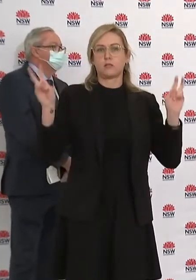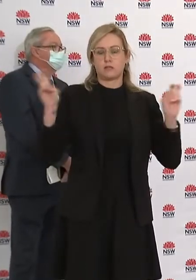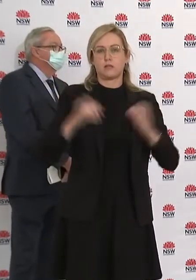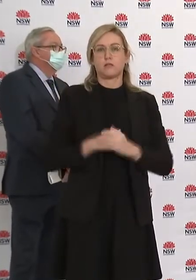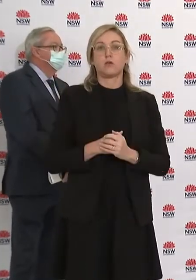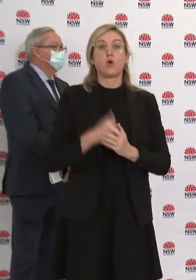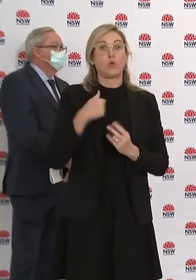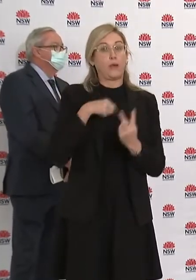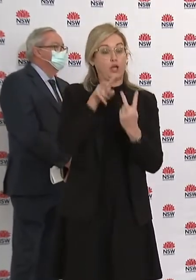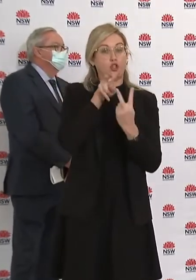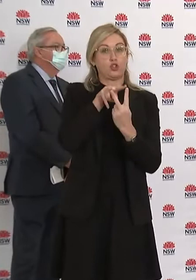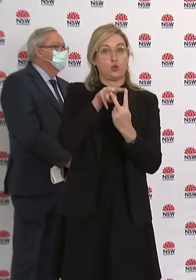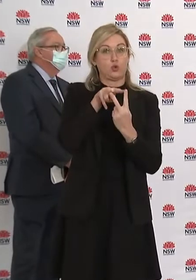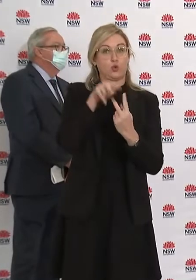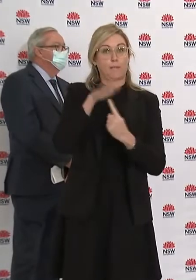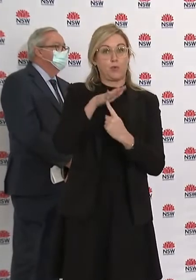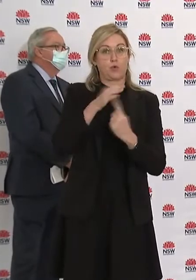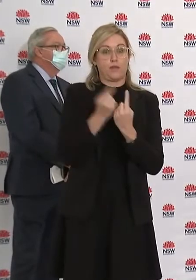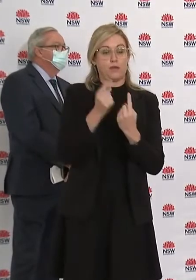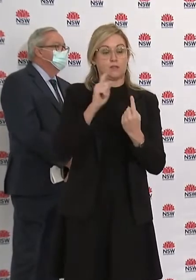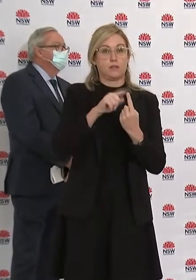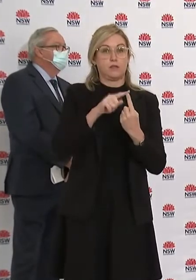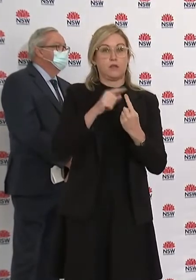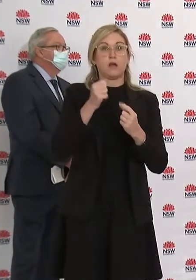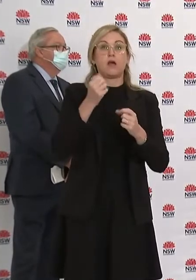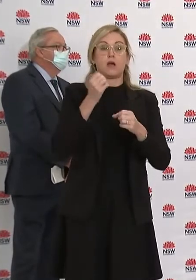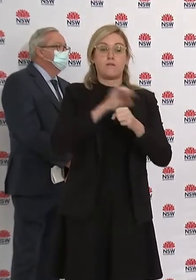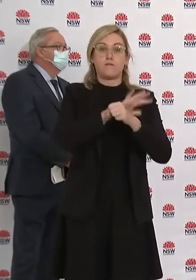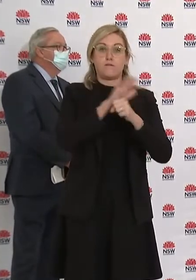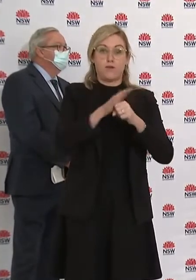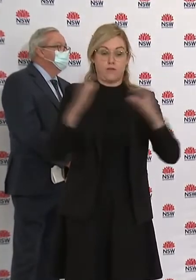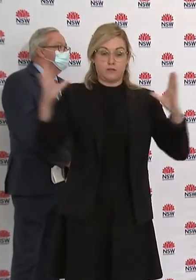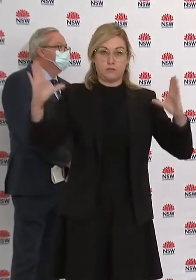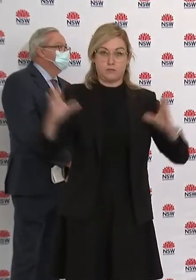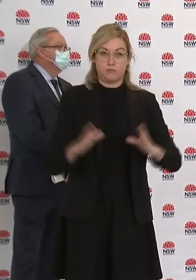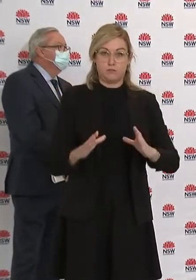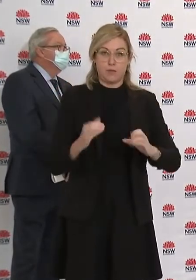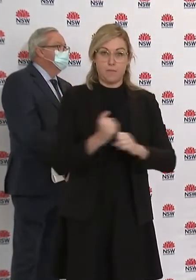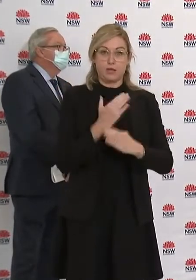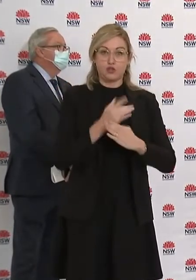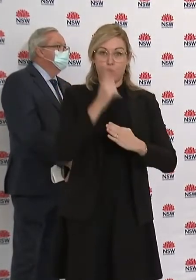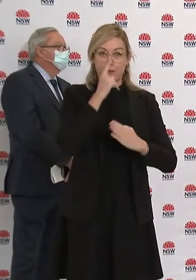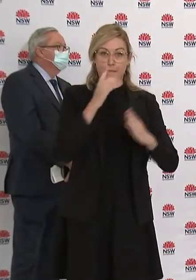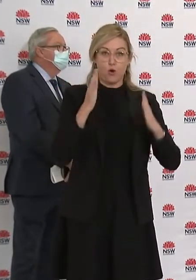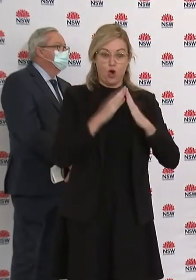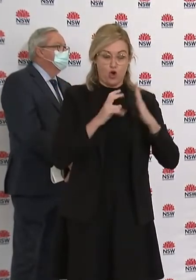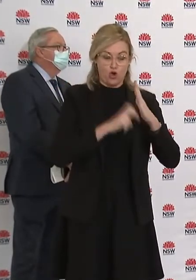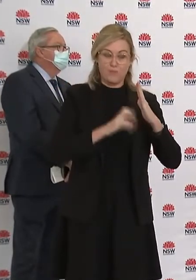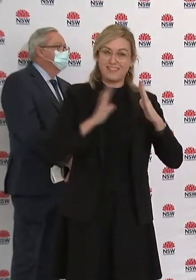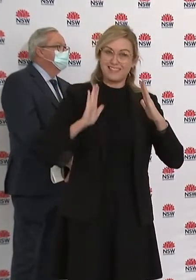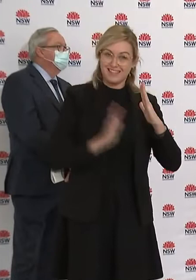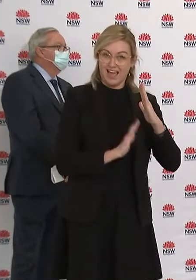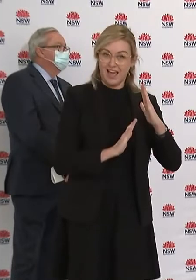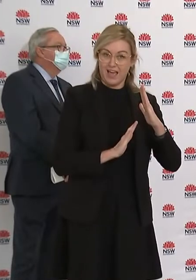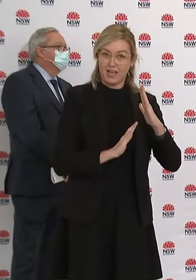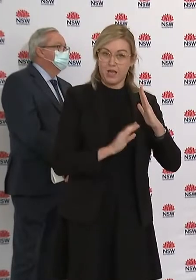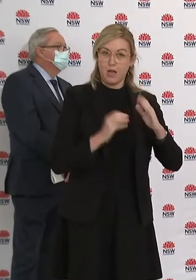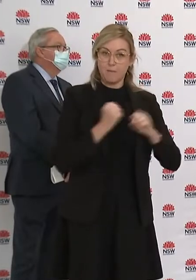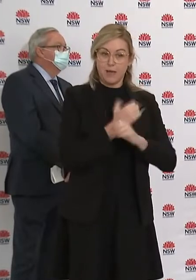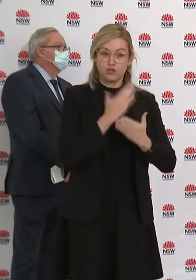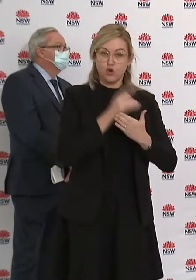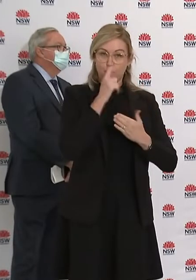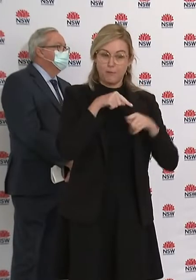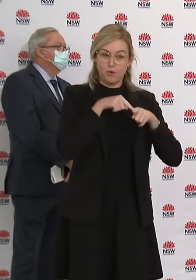twofold: containing the virus and making sure people don't leave home unless they absolutely have to, making sure people are following the rules. But